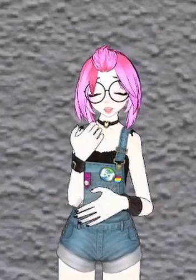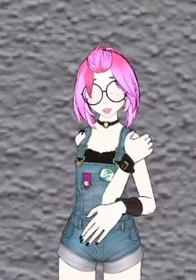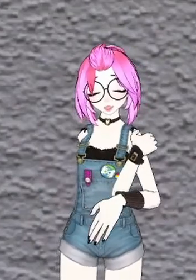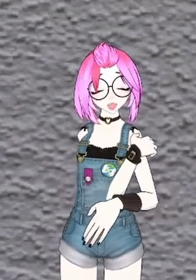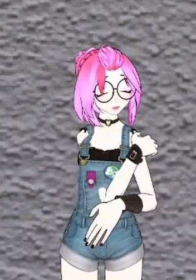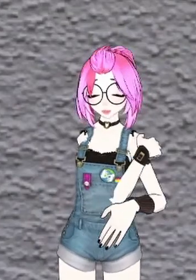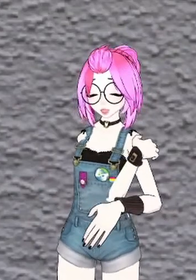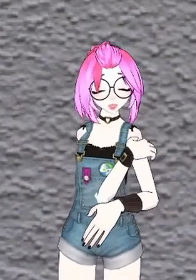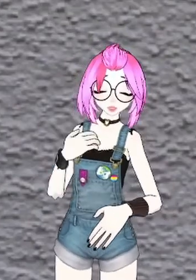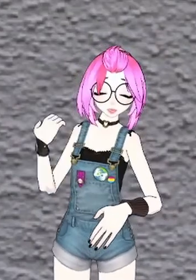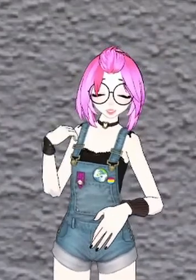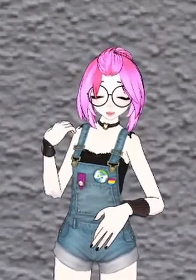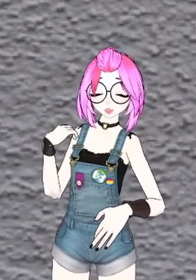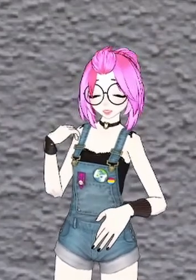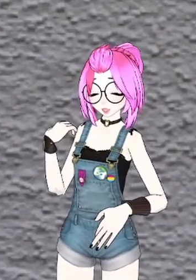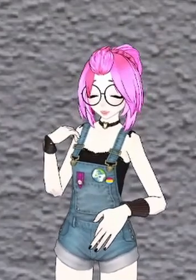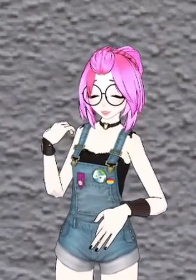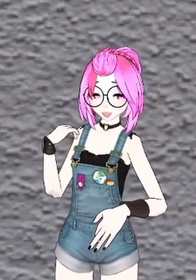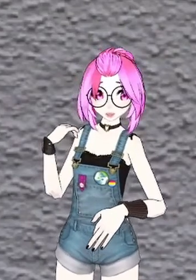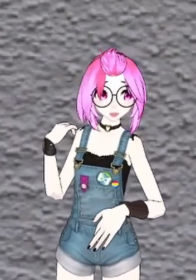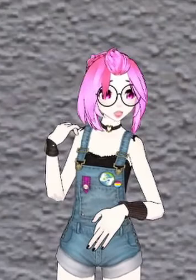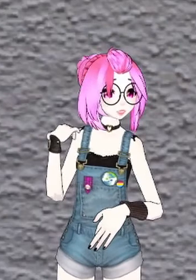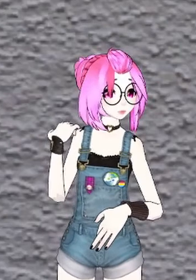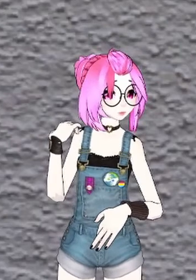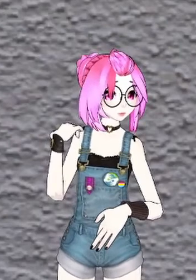It's not the opposite shoulder. It's your same shoulder. Boss